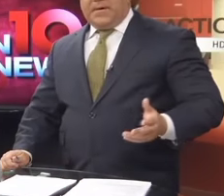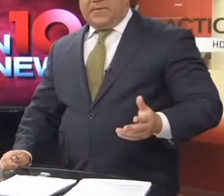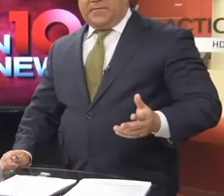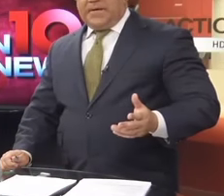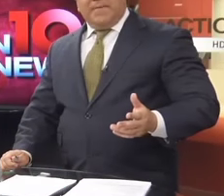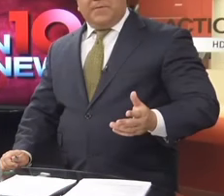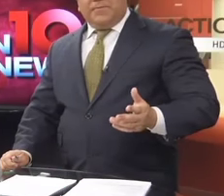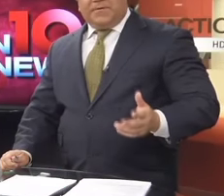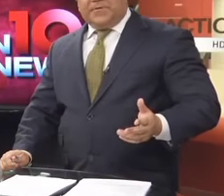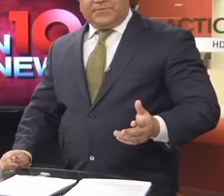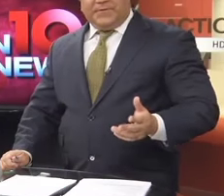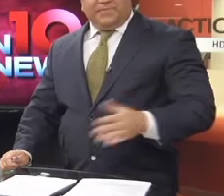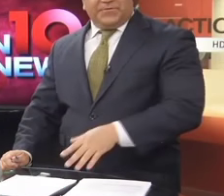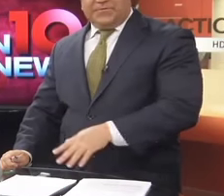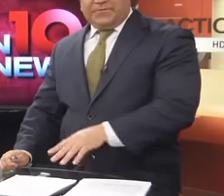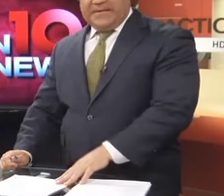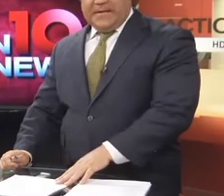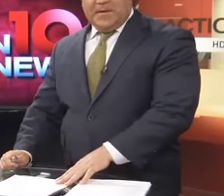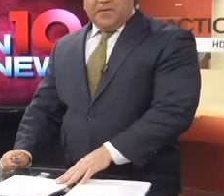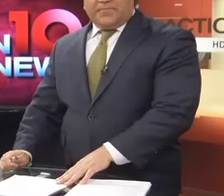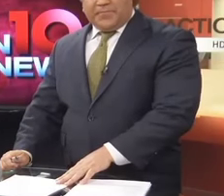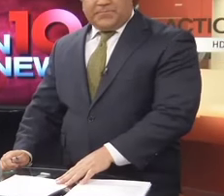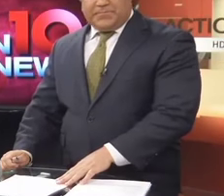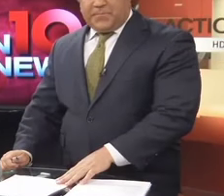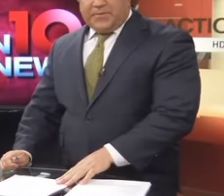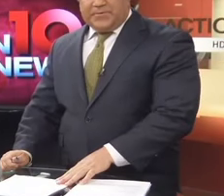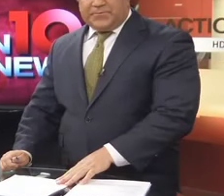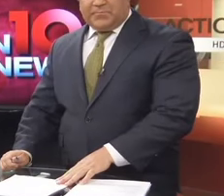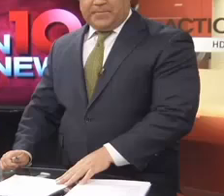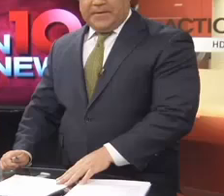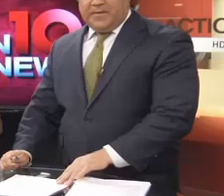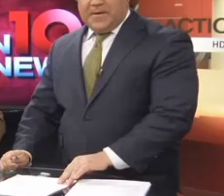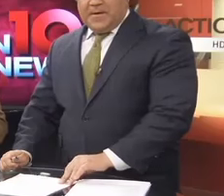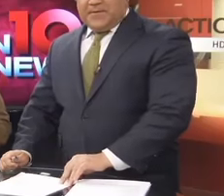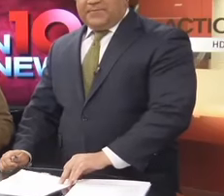city's prepared. They met with EOC officials today. First